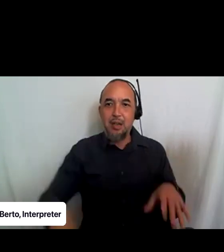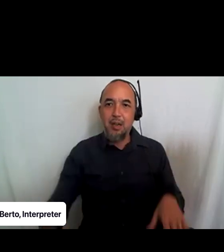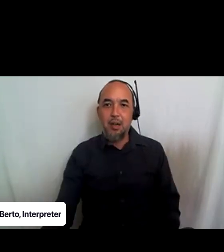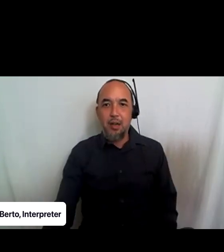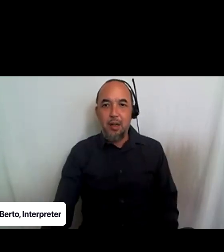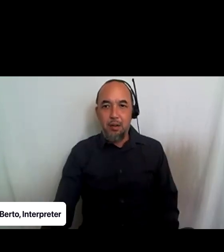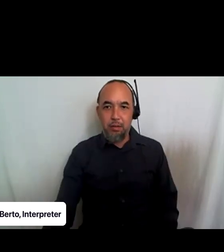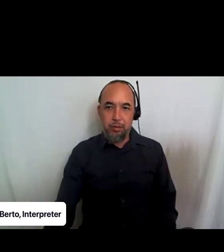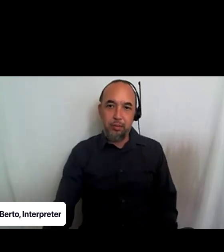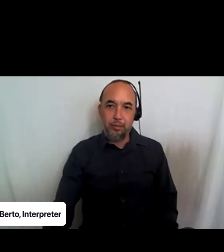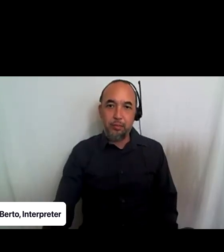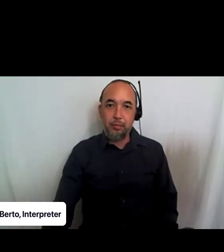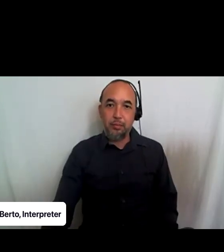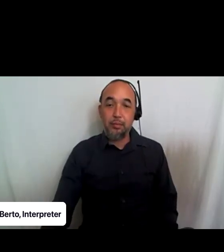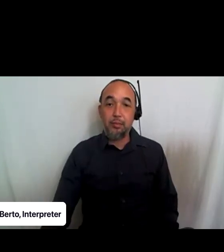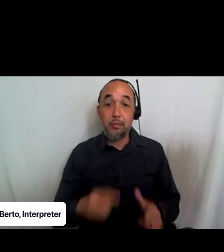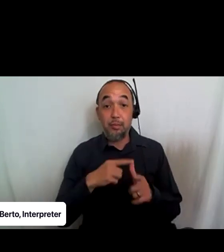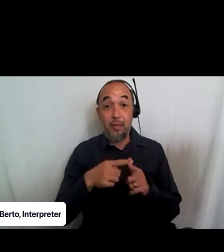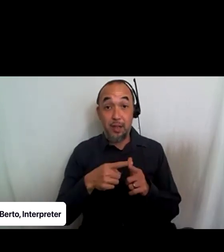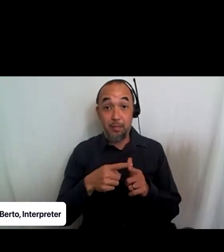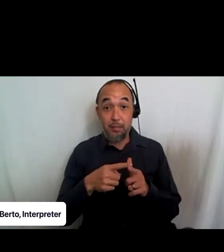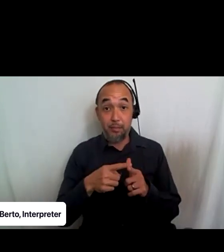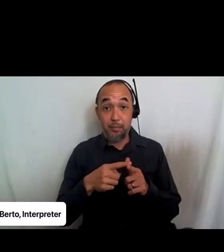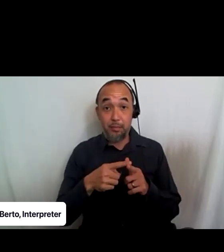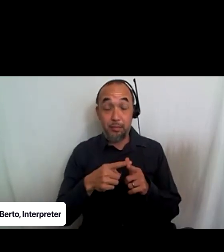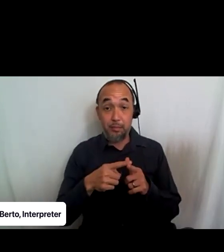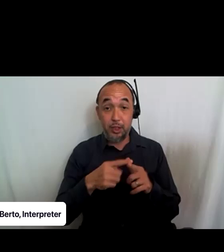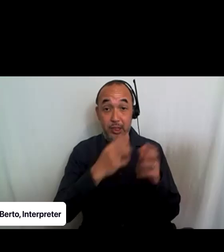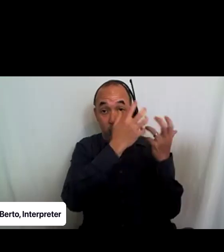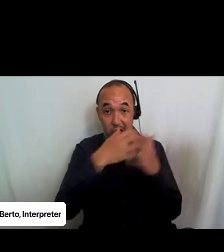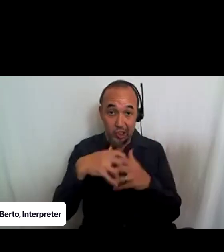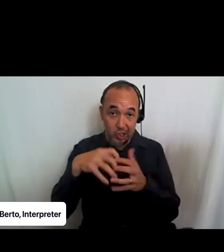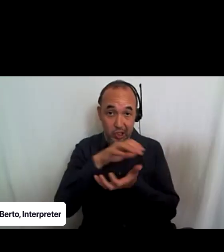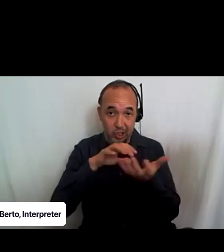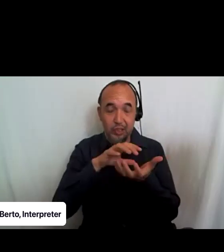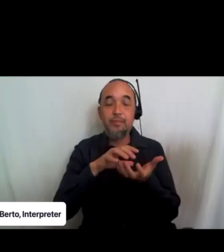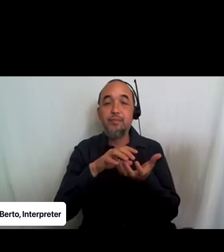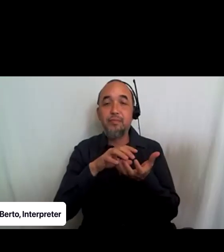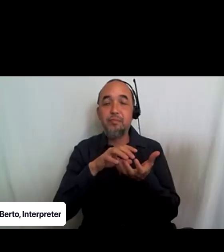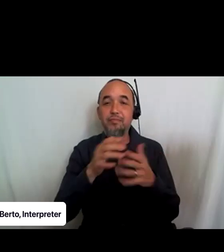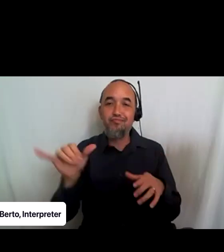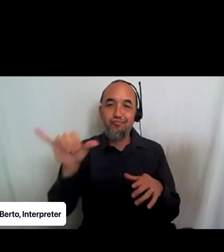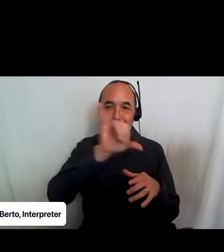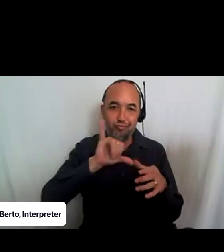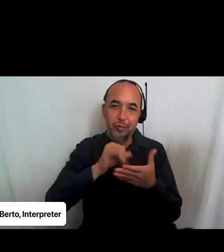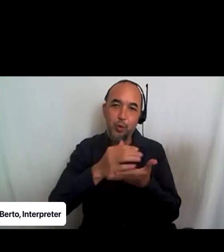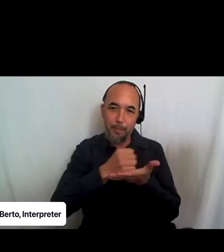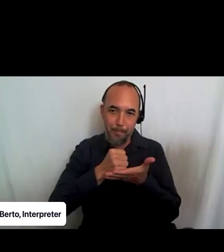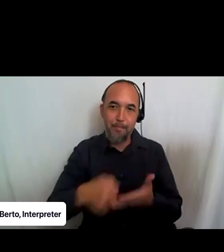And then once it's all integrated, add your heavy cream.